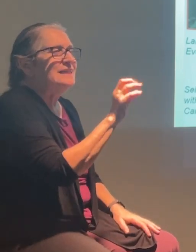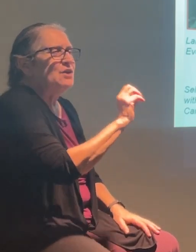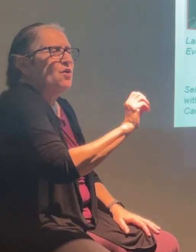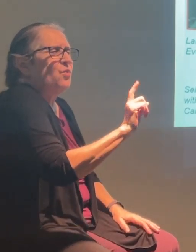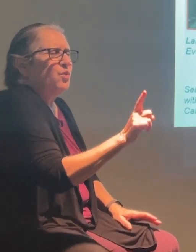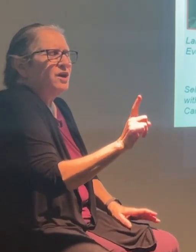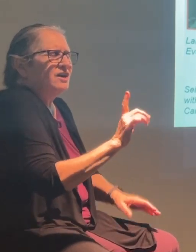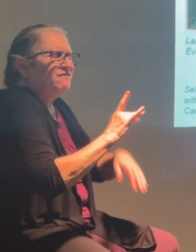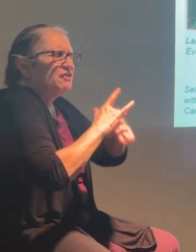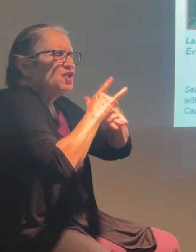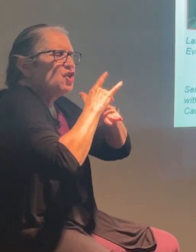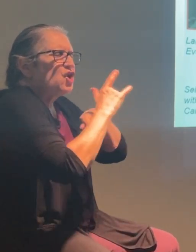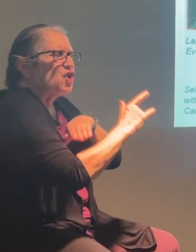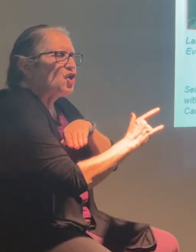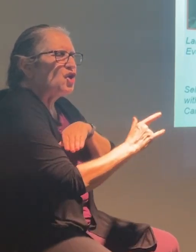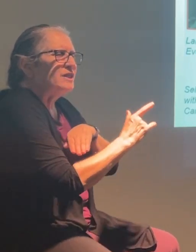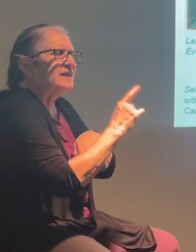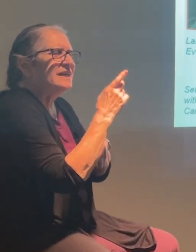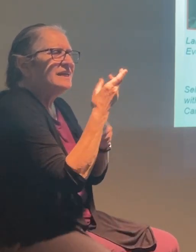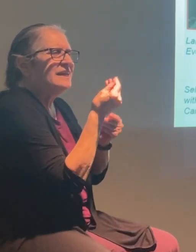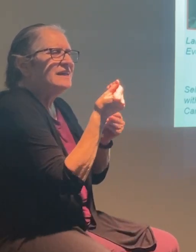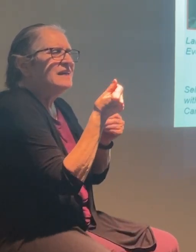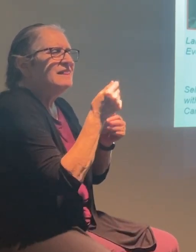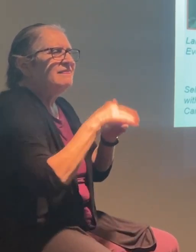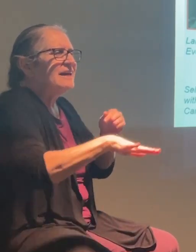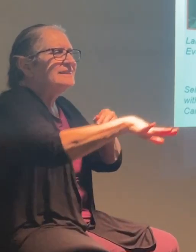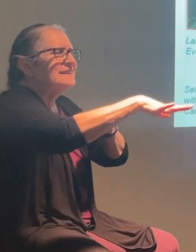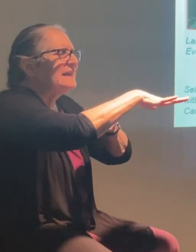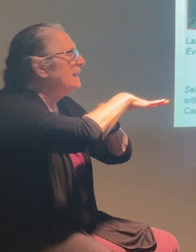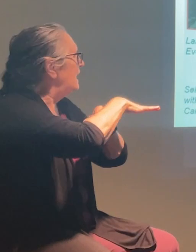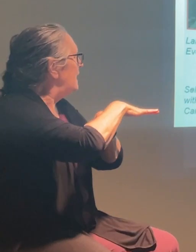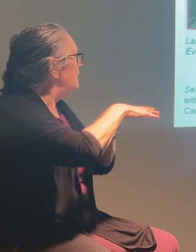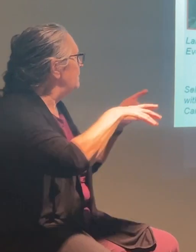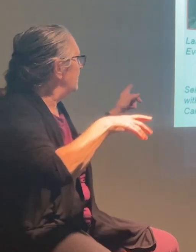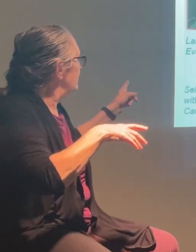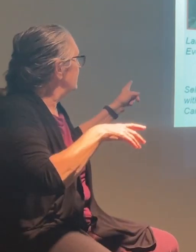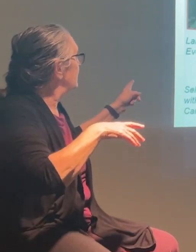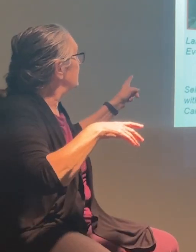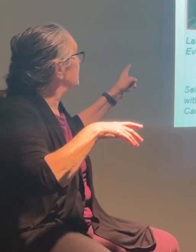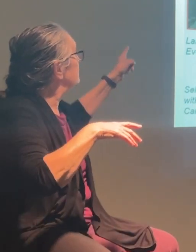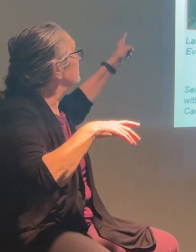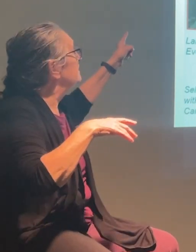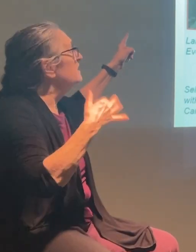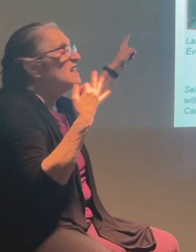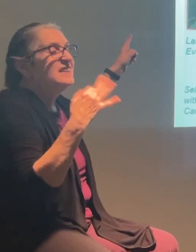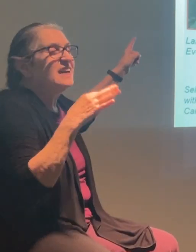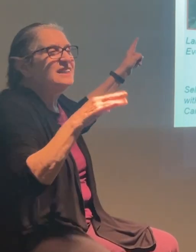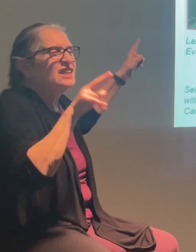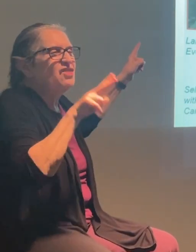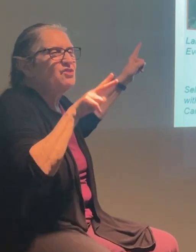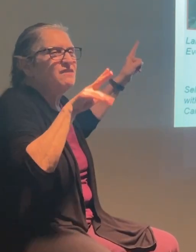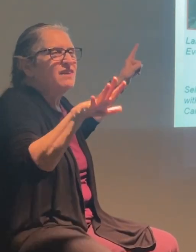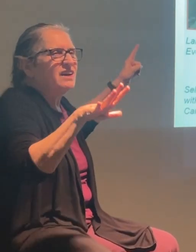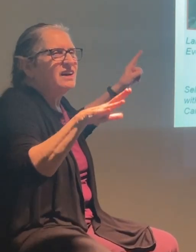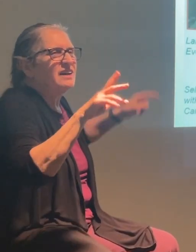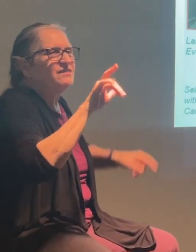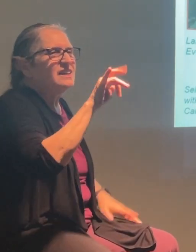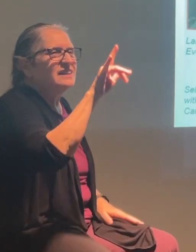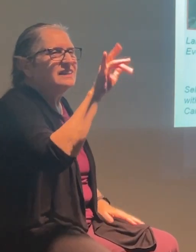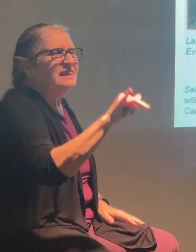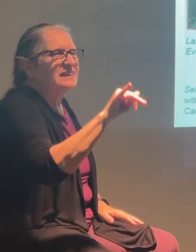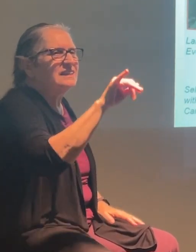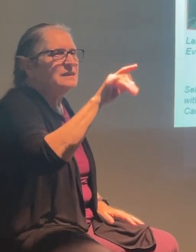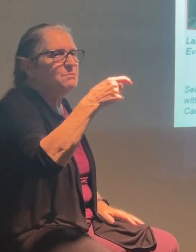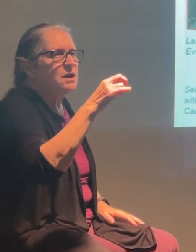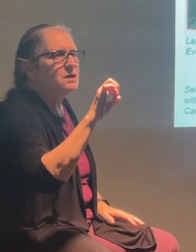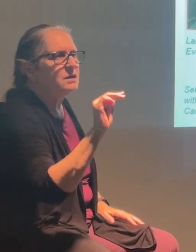very early landscape versus 1935, Lily Pond in Montquisco with little